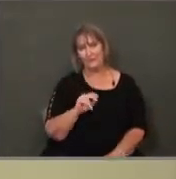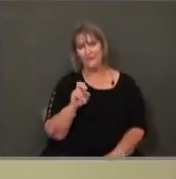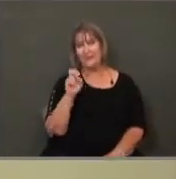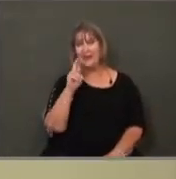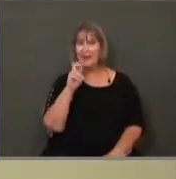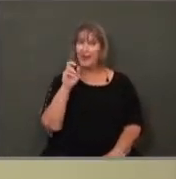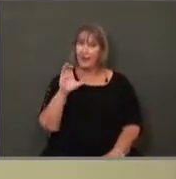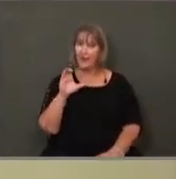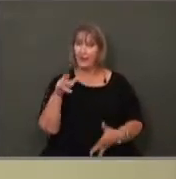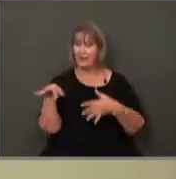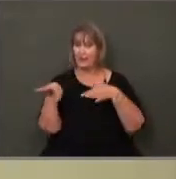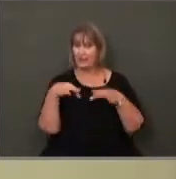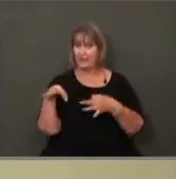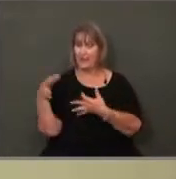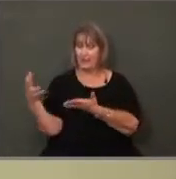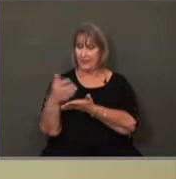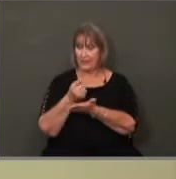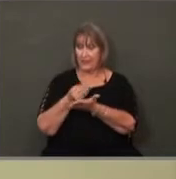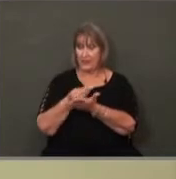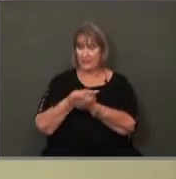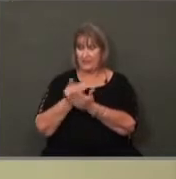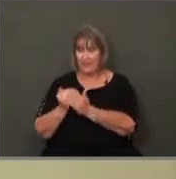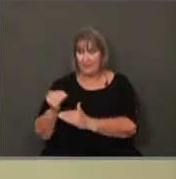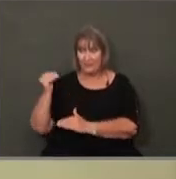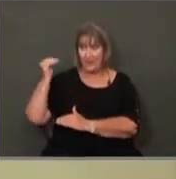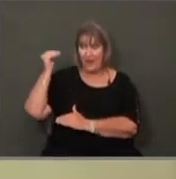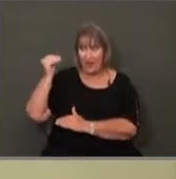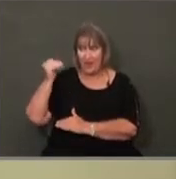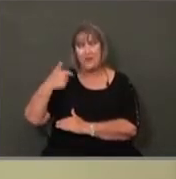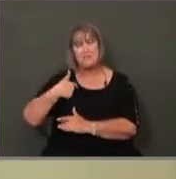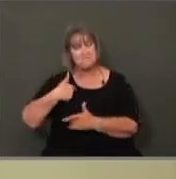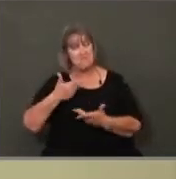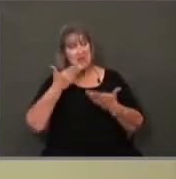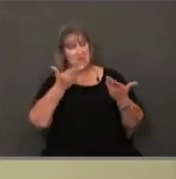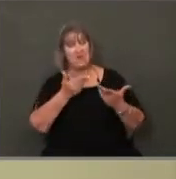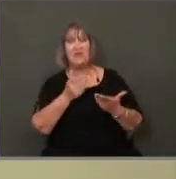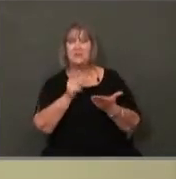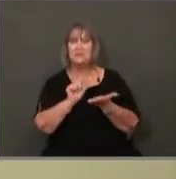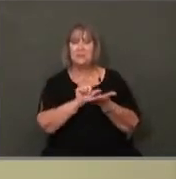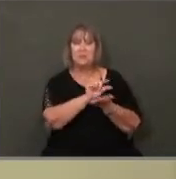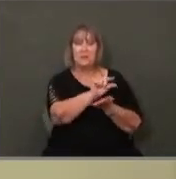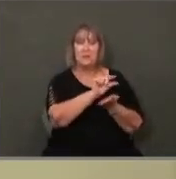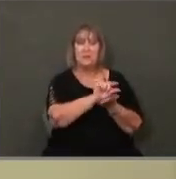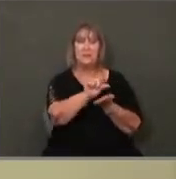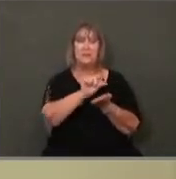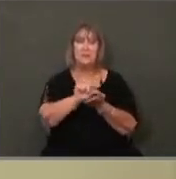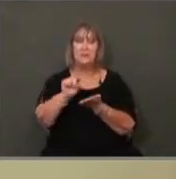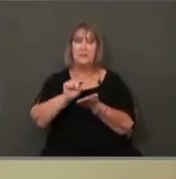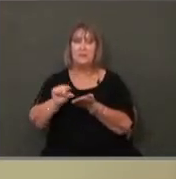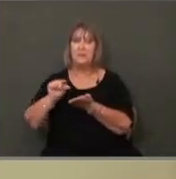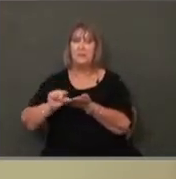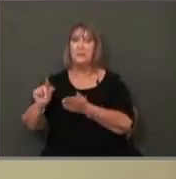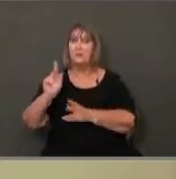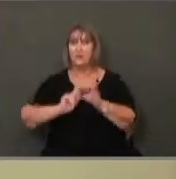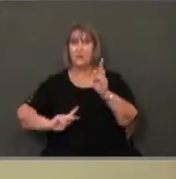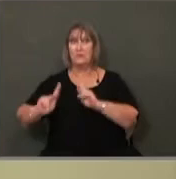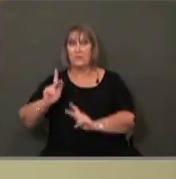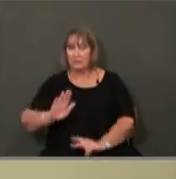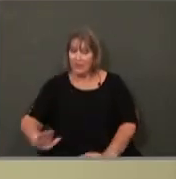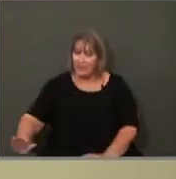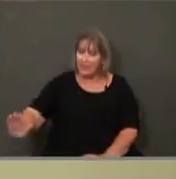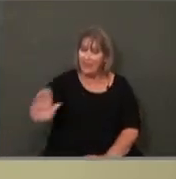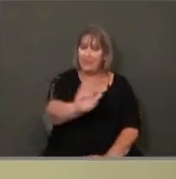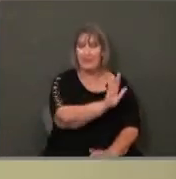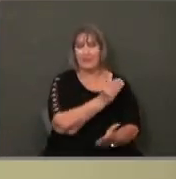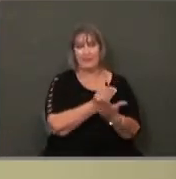followed that news with, and my recommendation is we give it back to the people of San Antonio because that's their money. It's not ours, right?